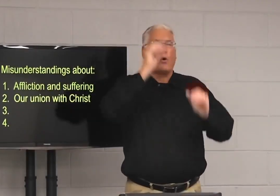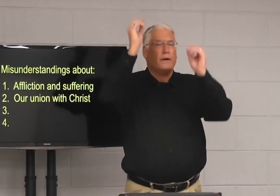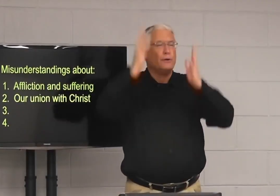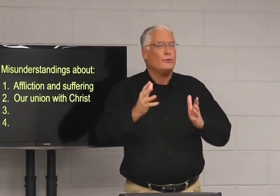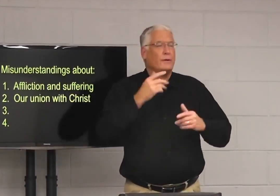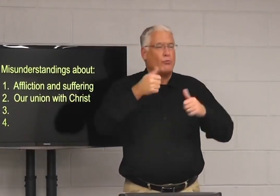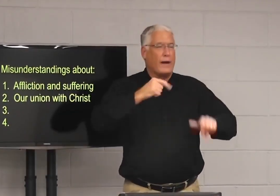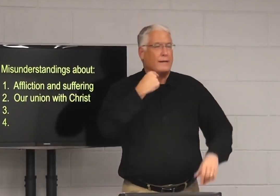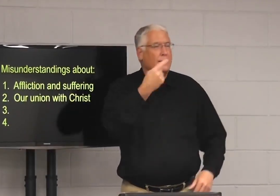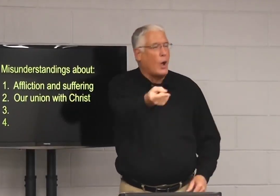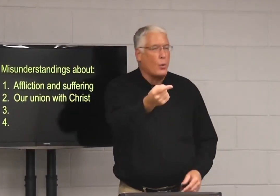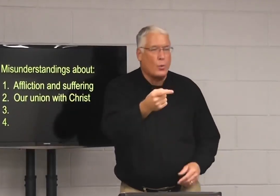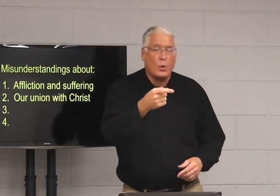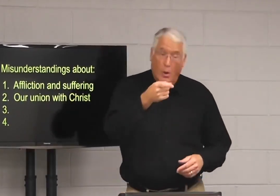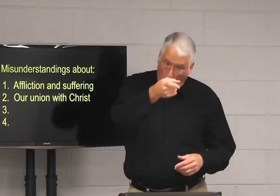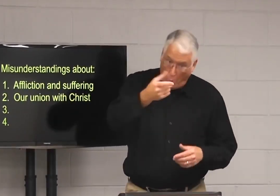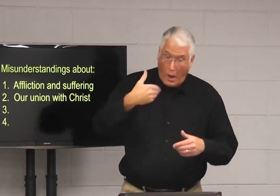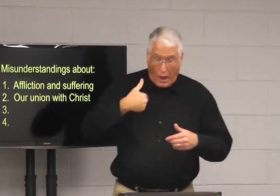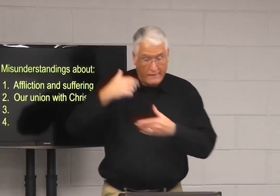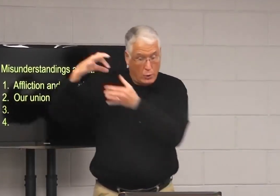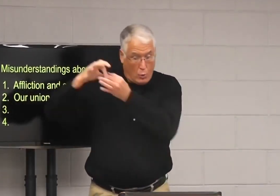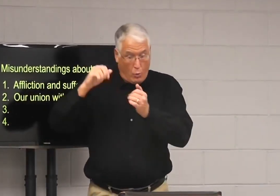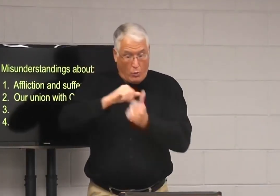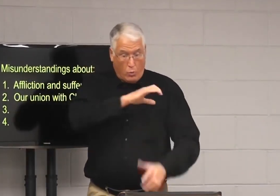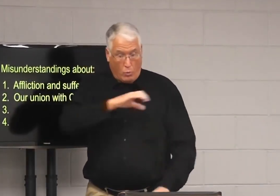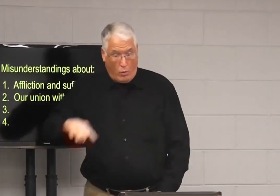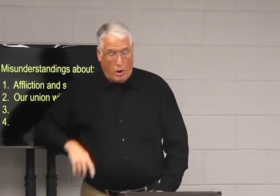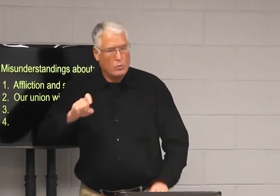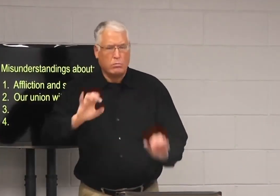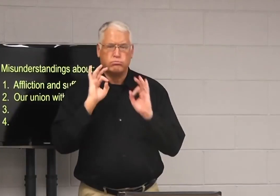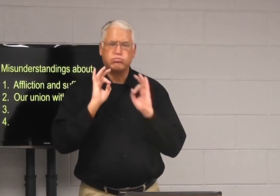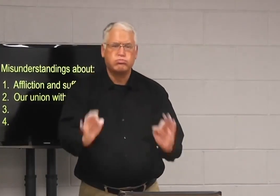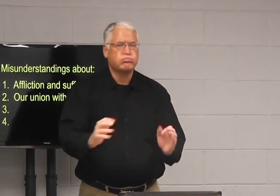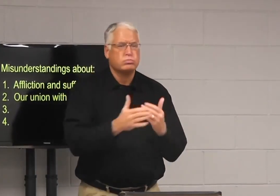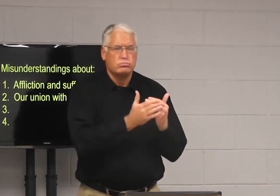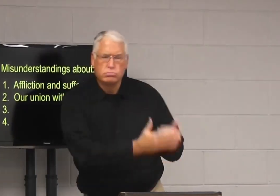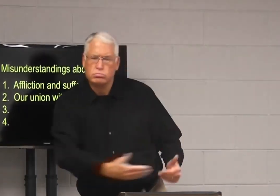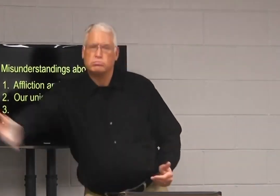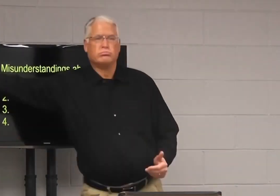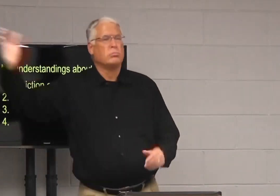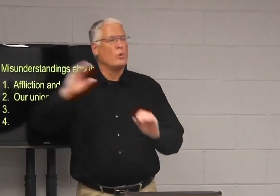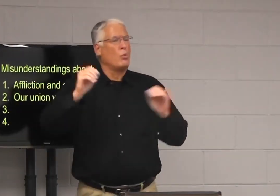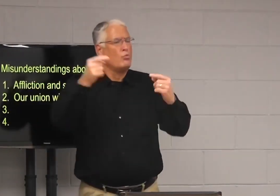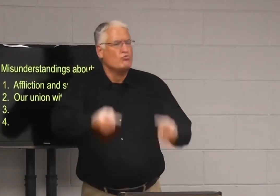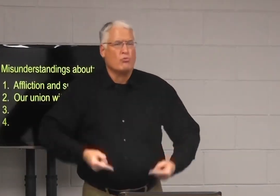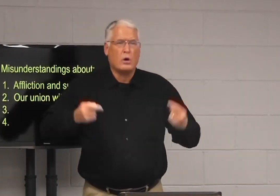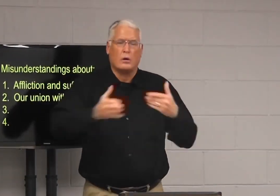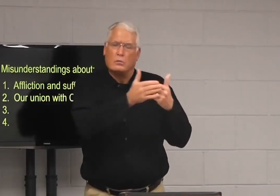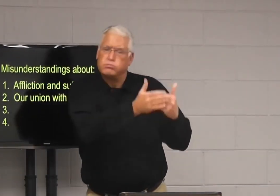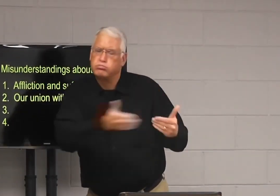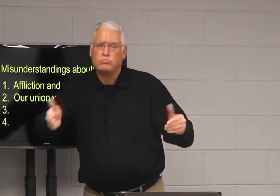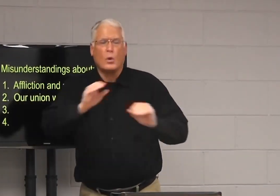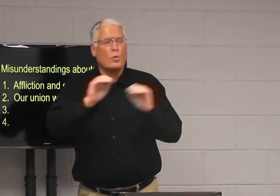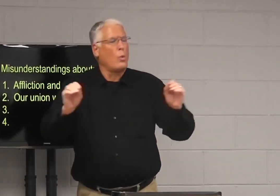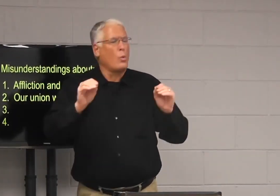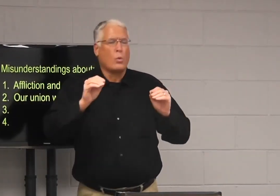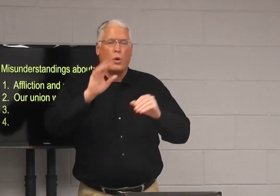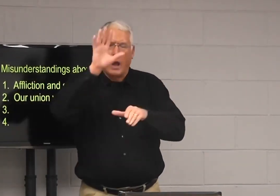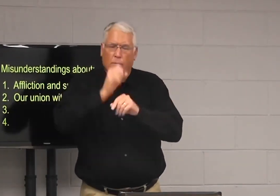Not what the false teachers tried to tell you, that if you have relationship with Christ, everything is perfect from that point on. There should be